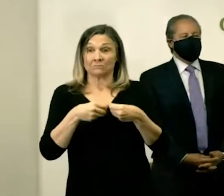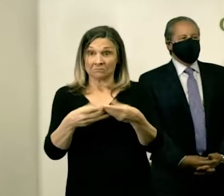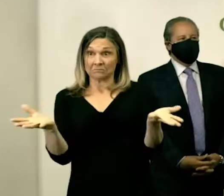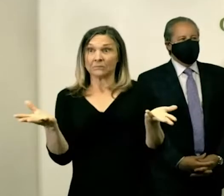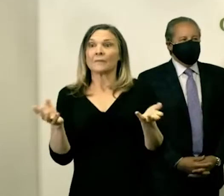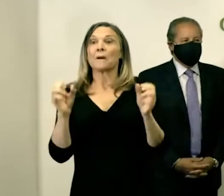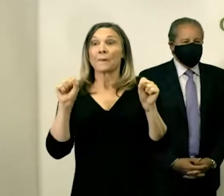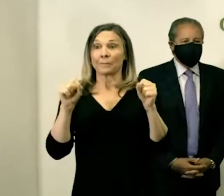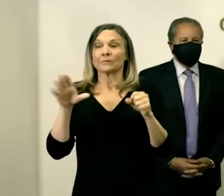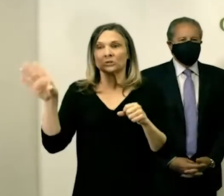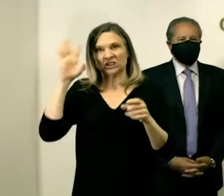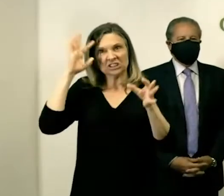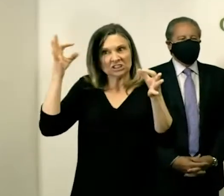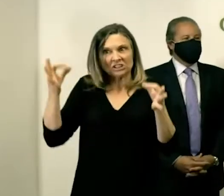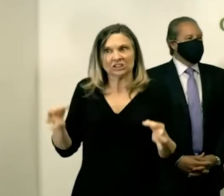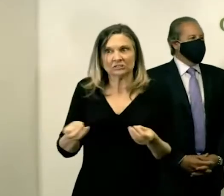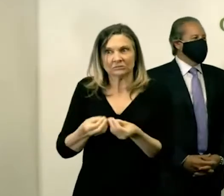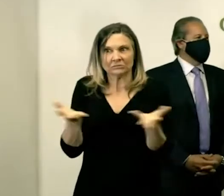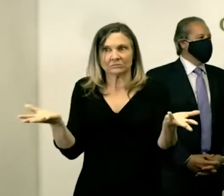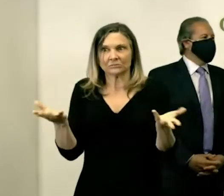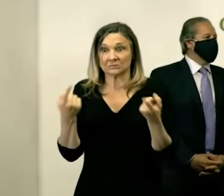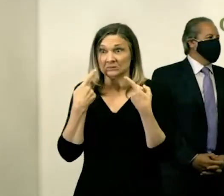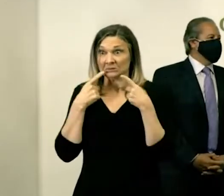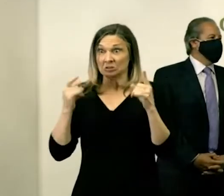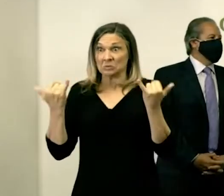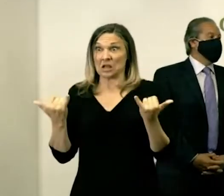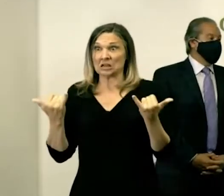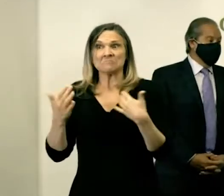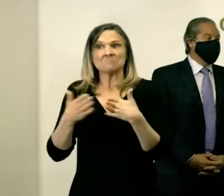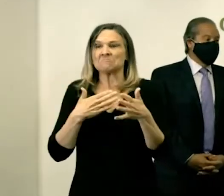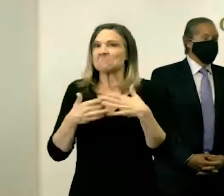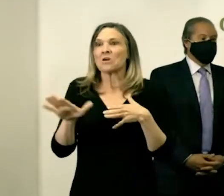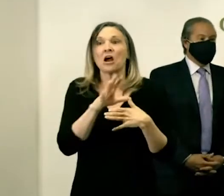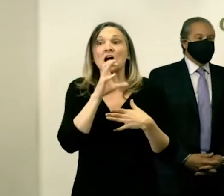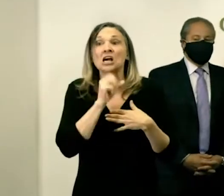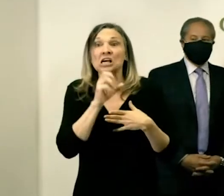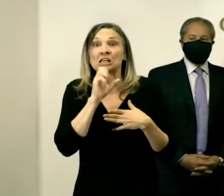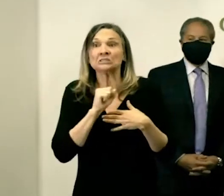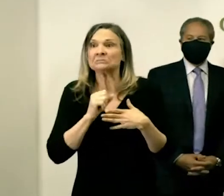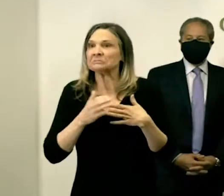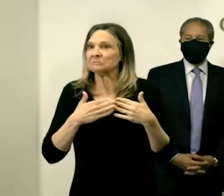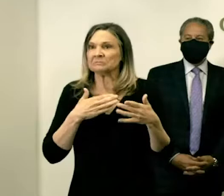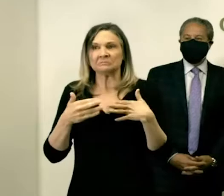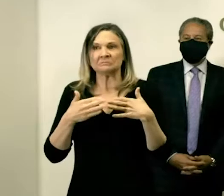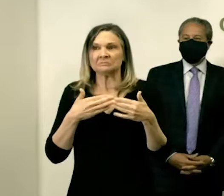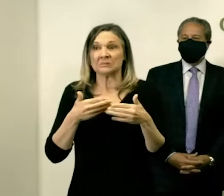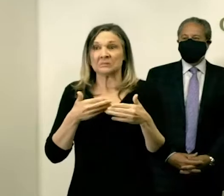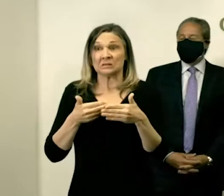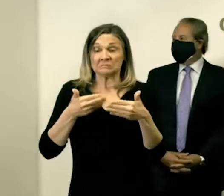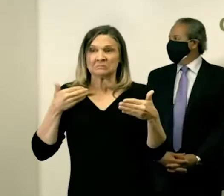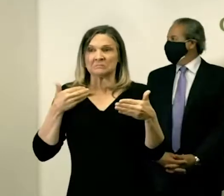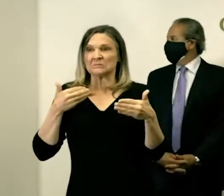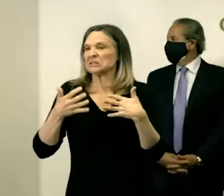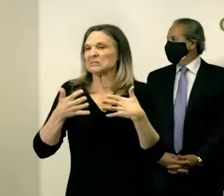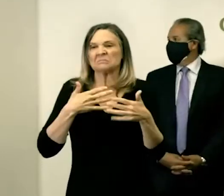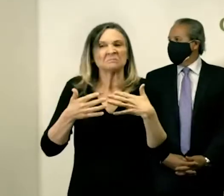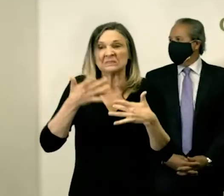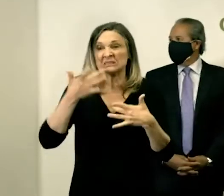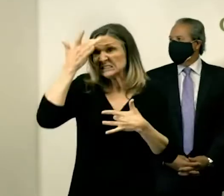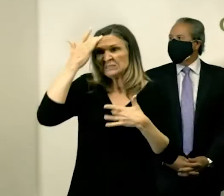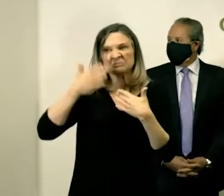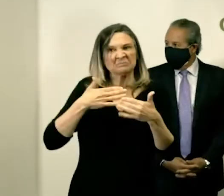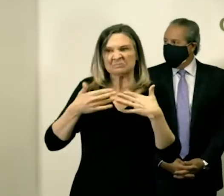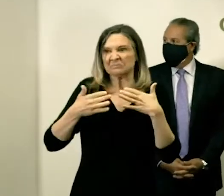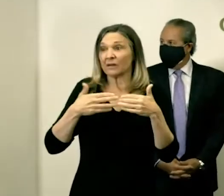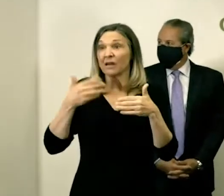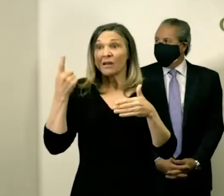discretion, effective today, regardless of your age, regardless of your pre-existing condition. If someone comes in eligible